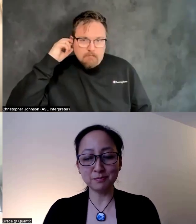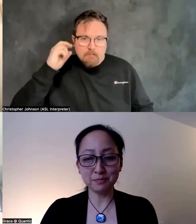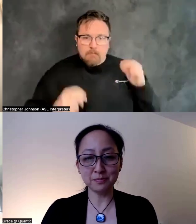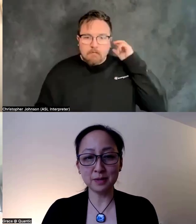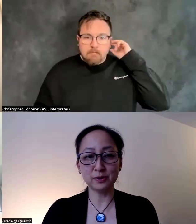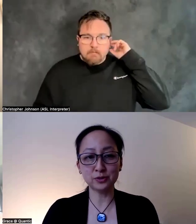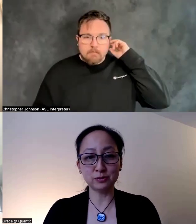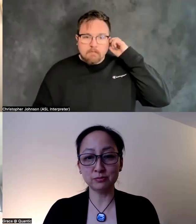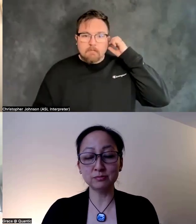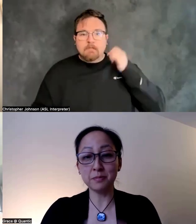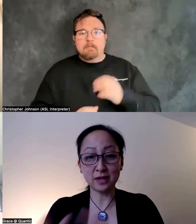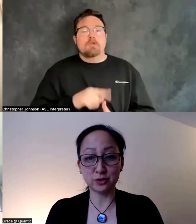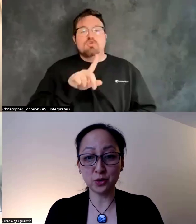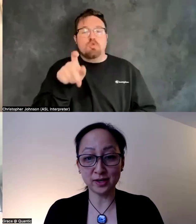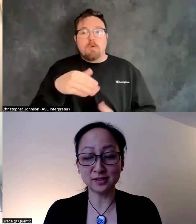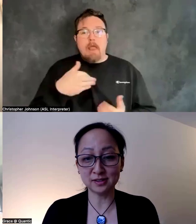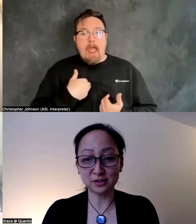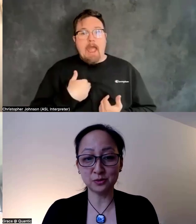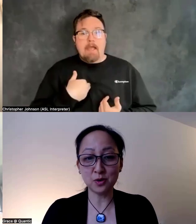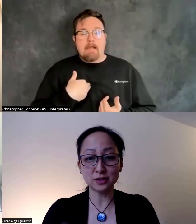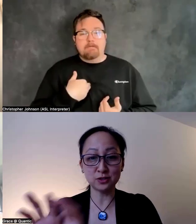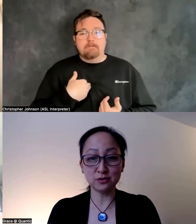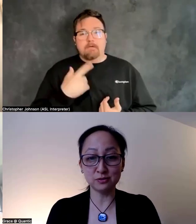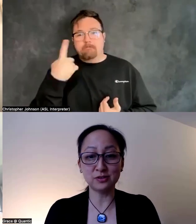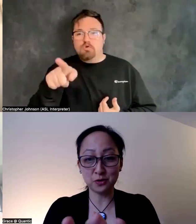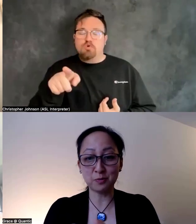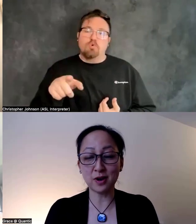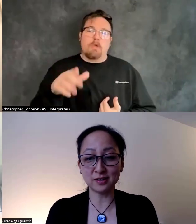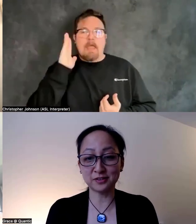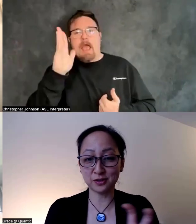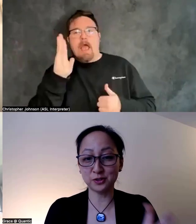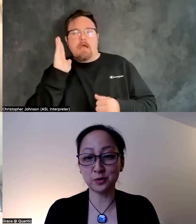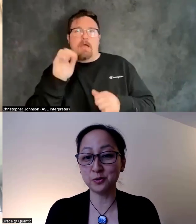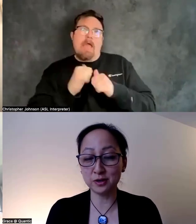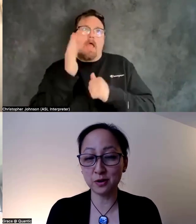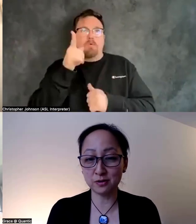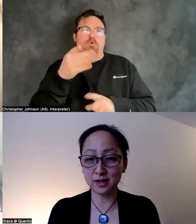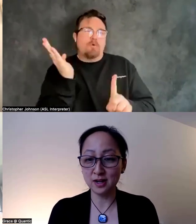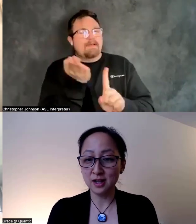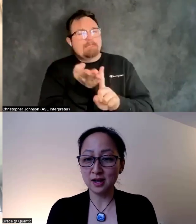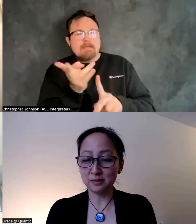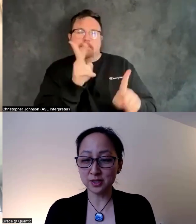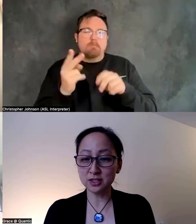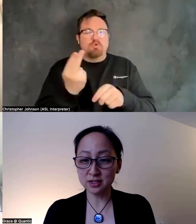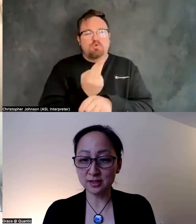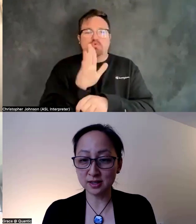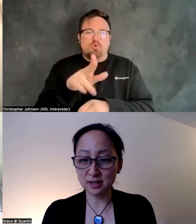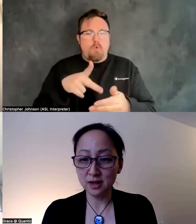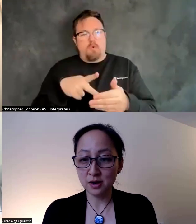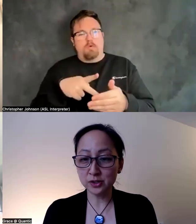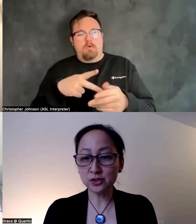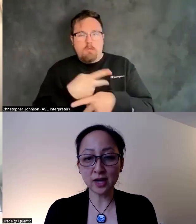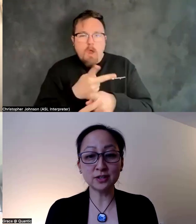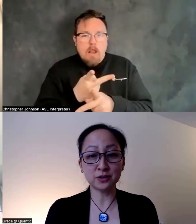getting people to make the choice to want to use your product versus what we know already. Sachin's